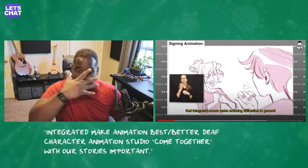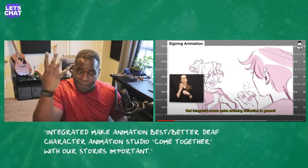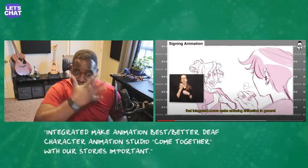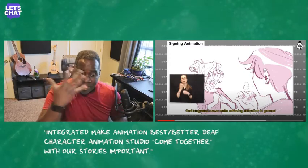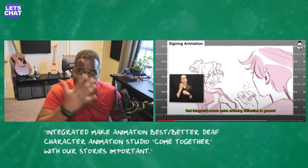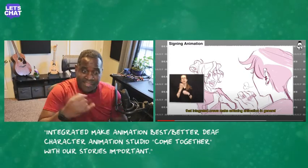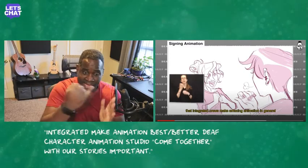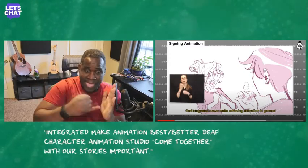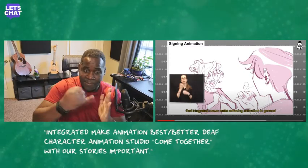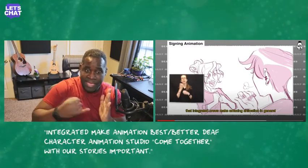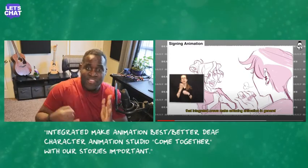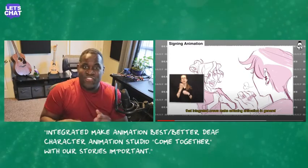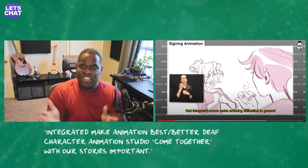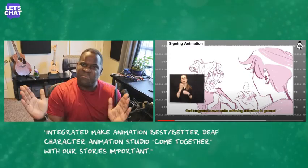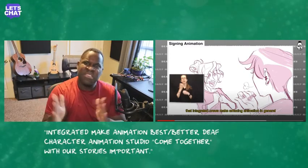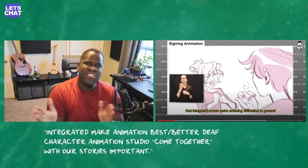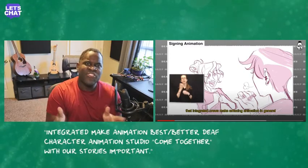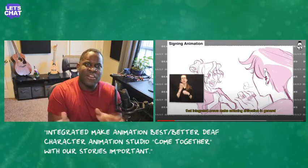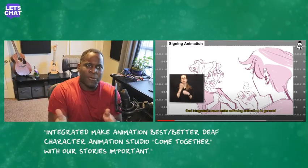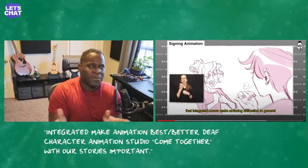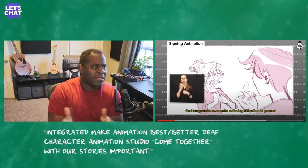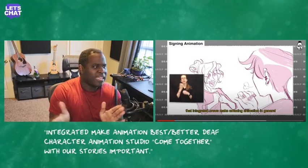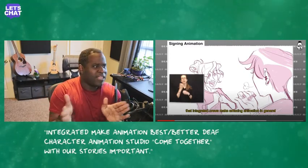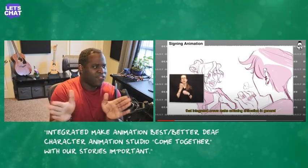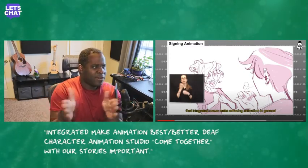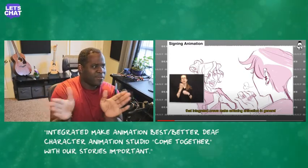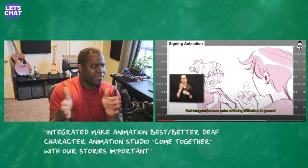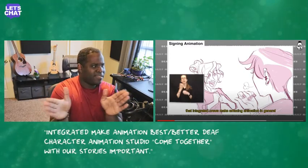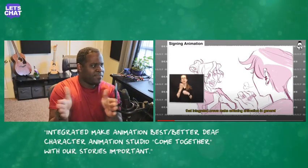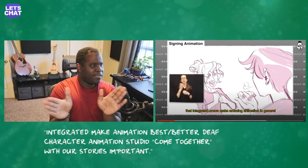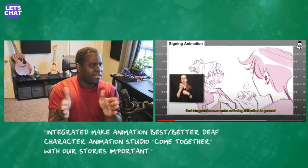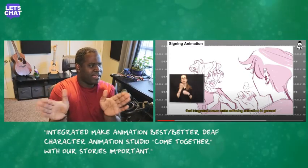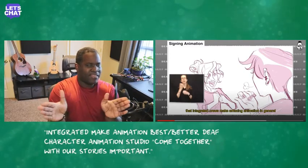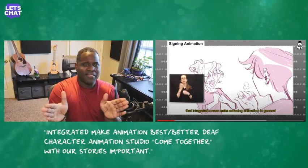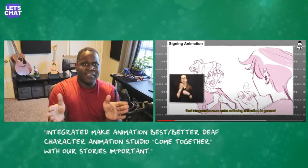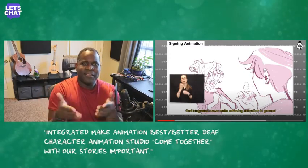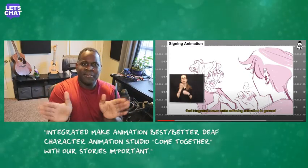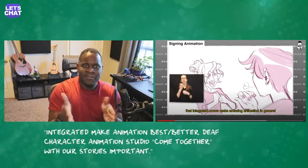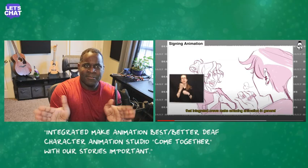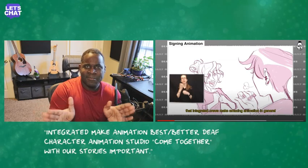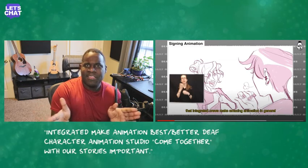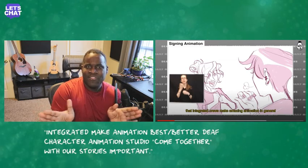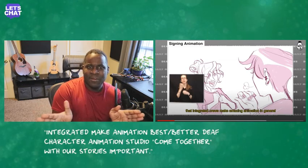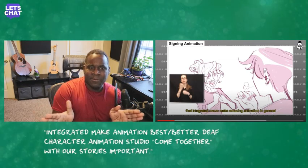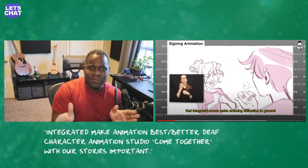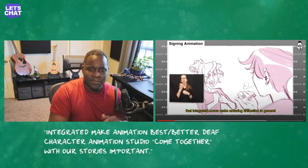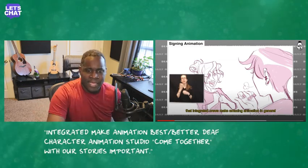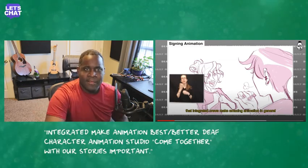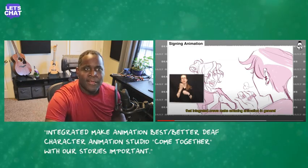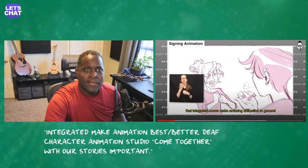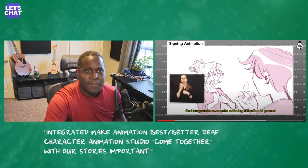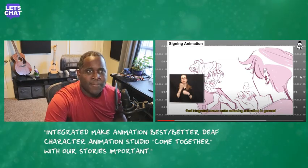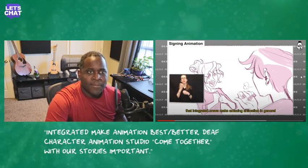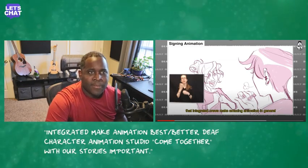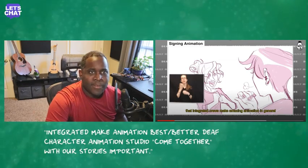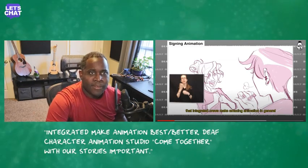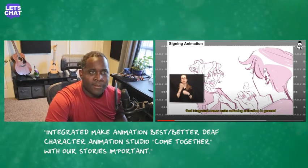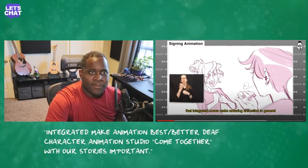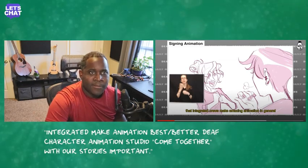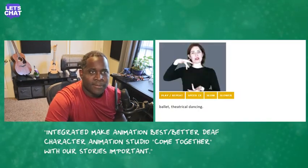make amazing animation in general. Like, in general is like typically like this. In general, right?